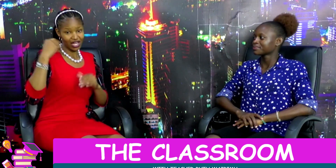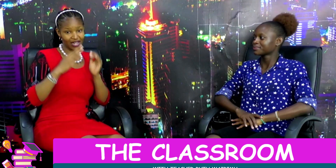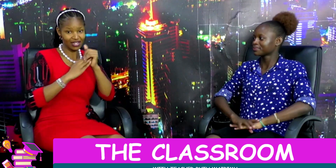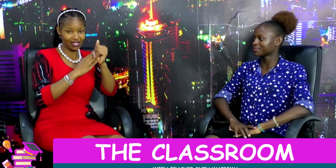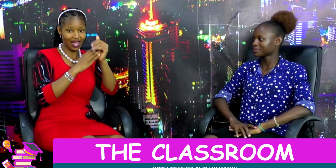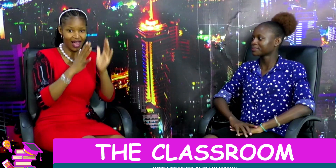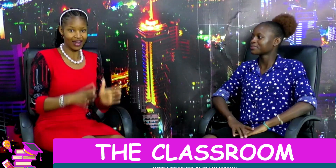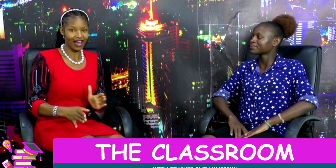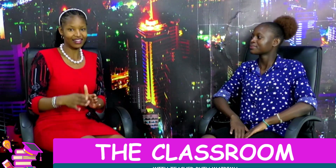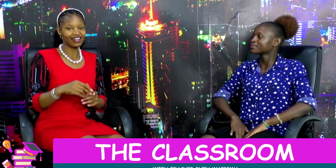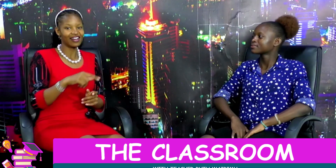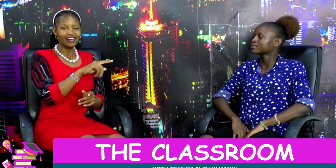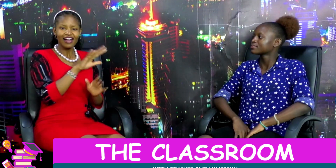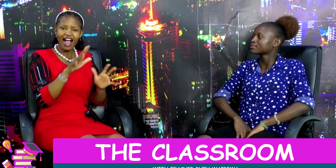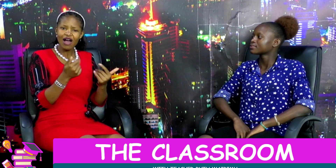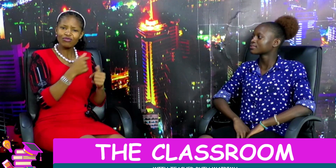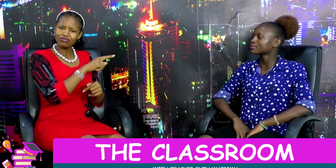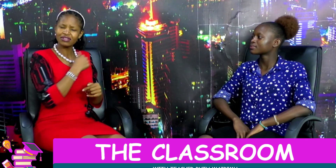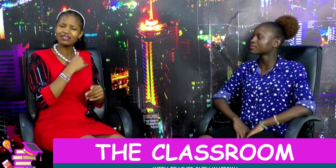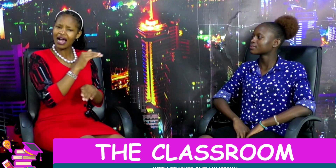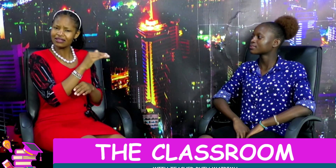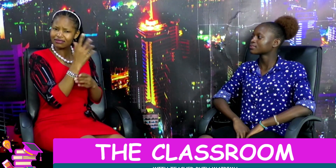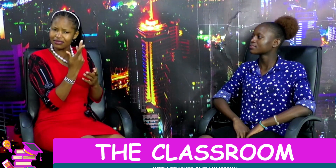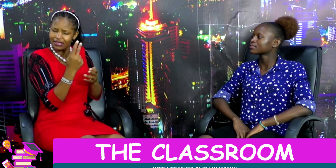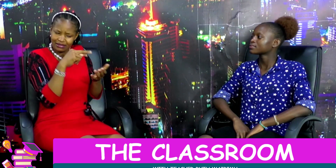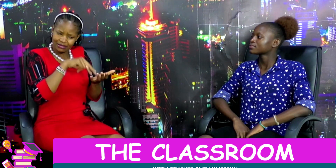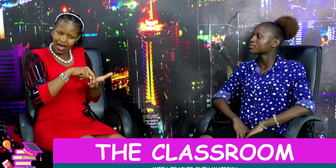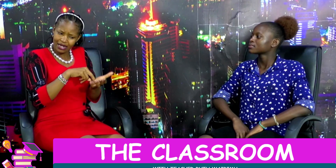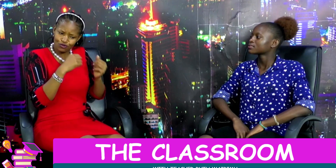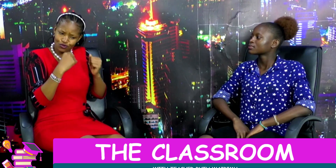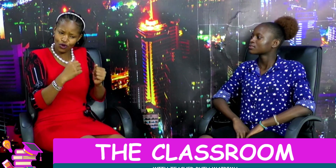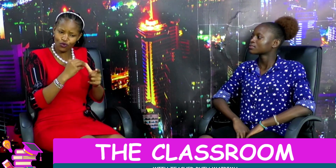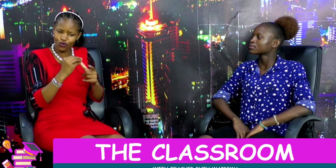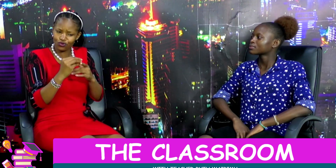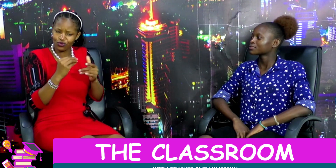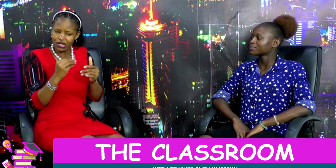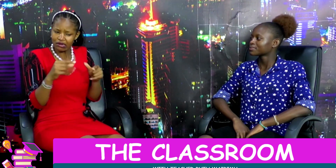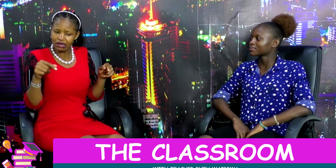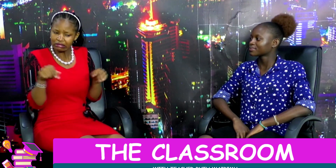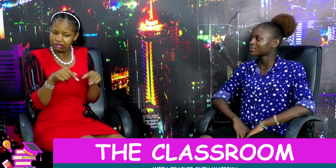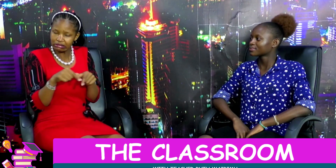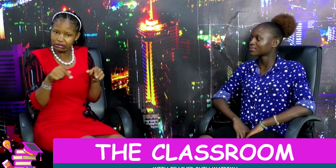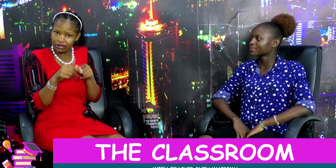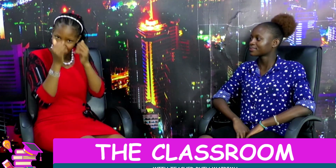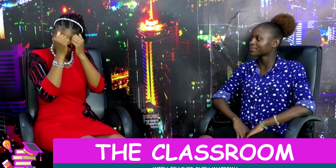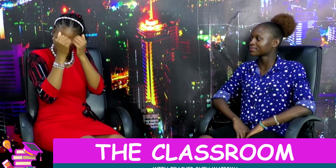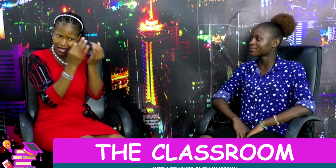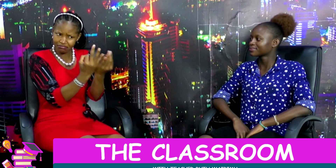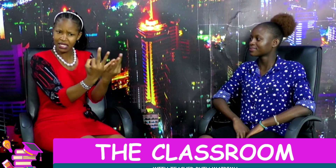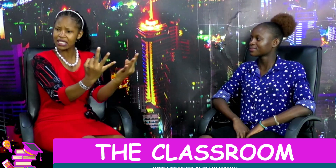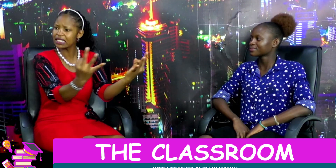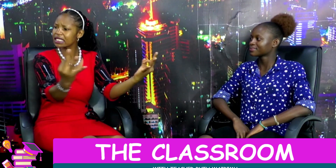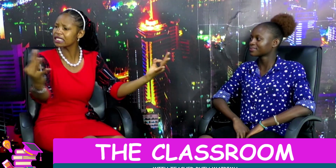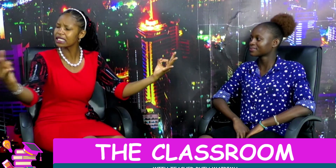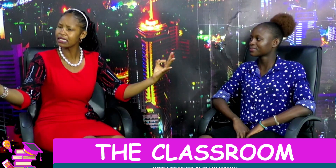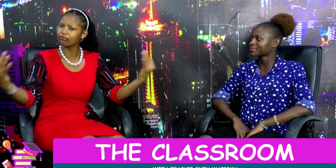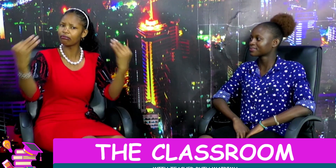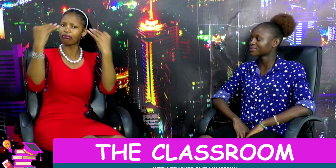I would like her to tell us more about how she was able to be picked as a prefect and how she worked around that and how that